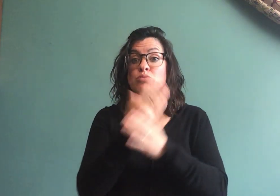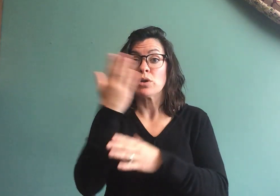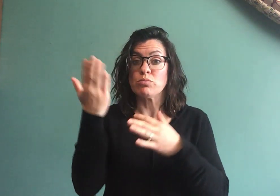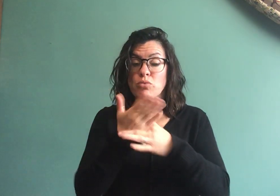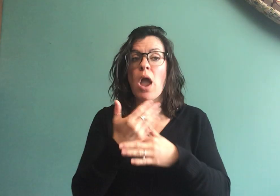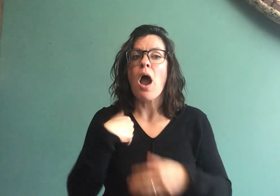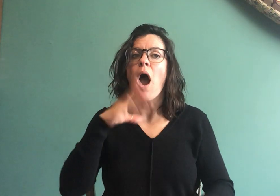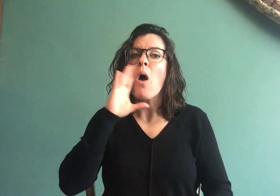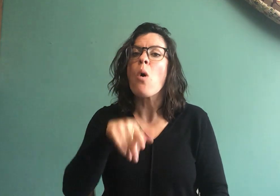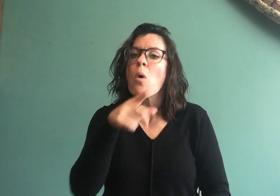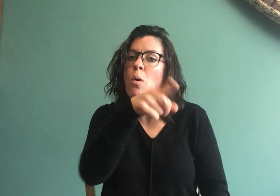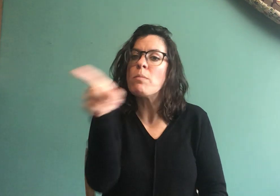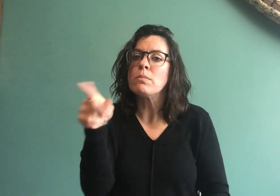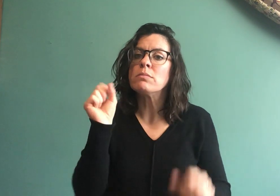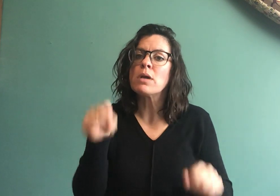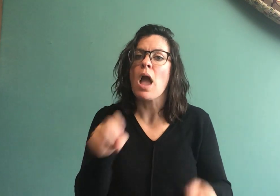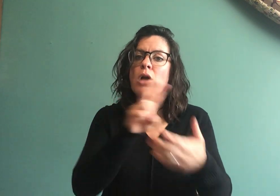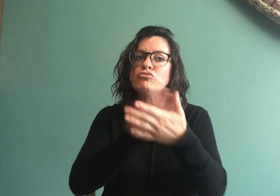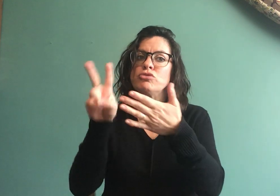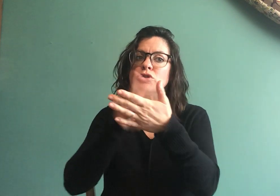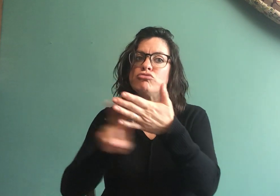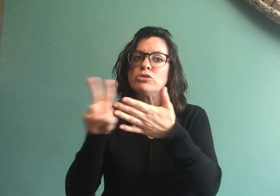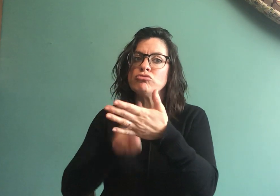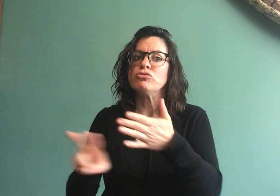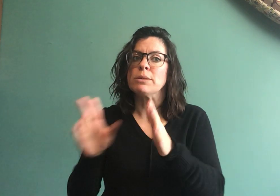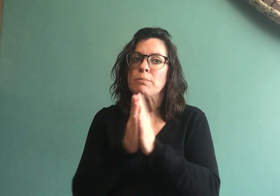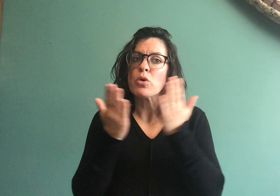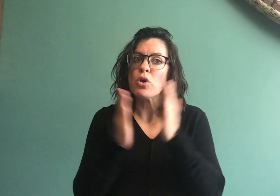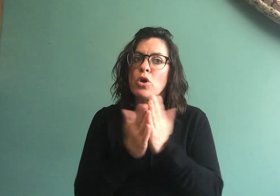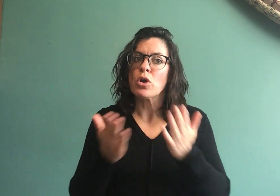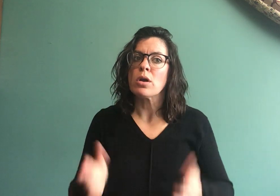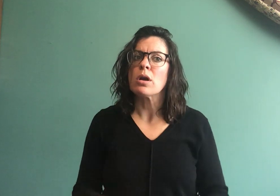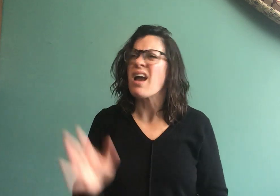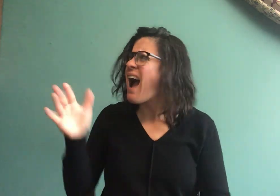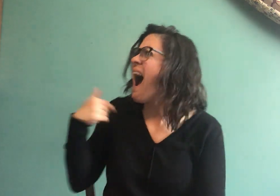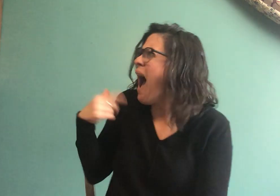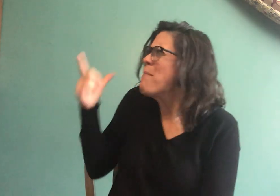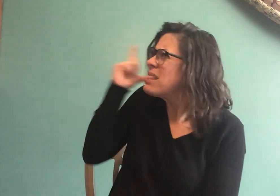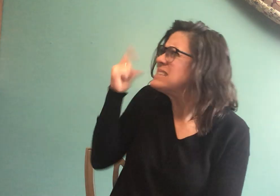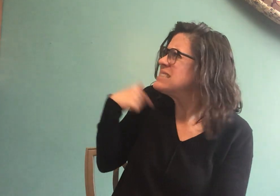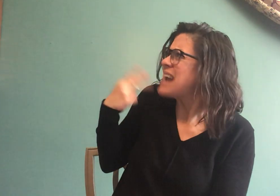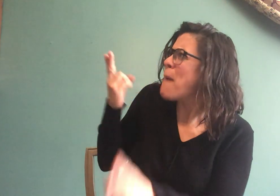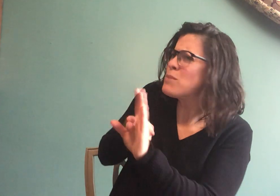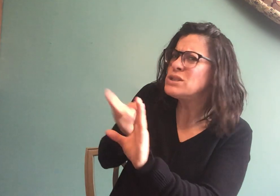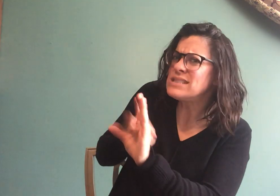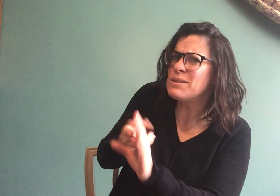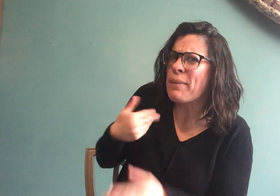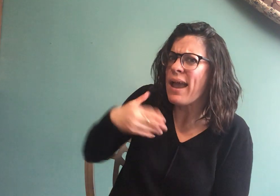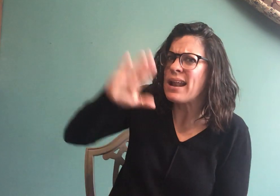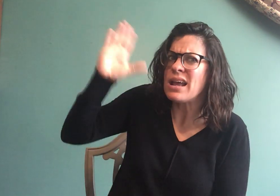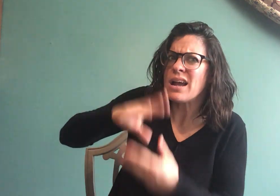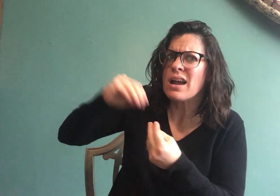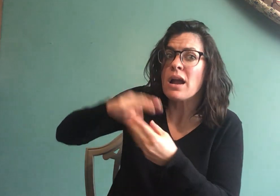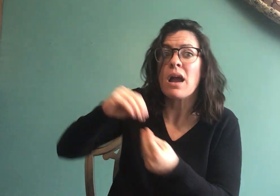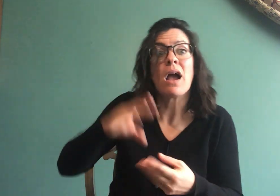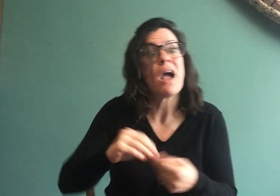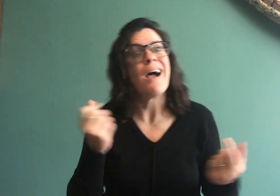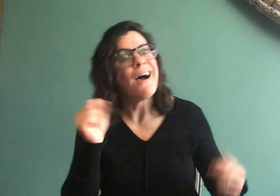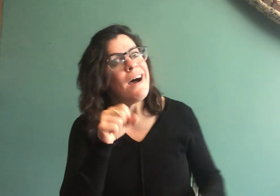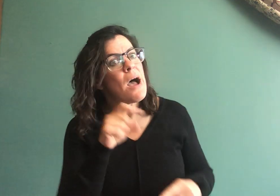like I'm listening and participating. Okay, but it seems like when I call on some of you guys, you're in outer space.